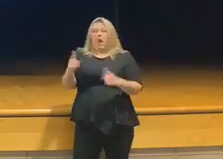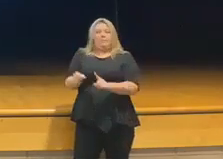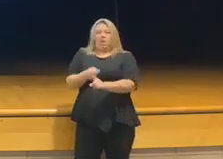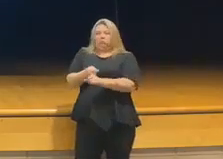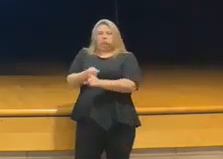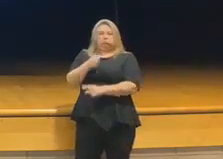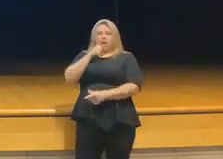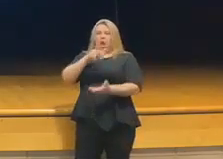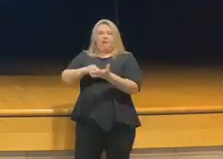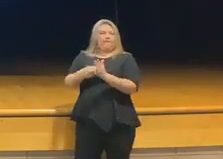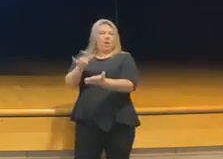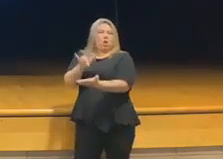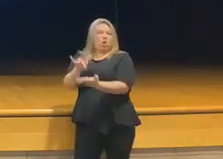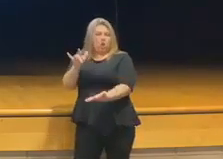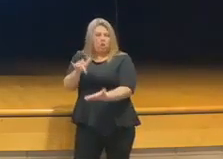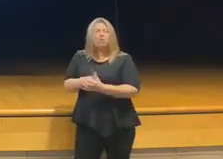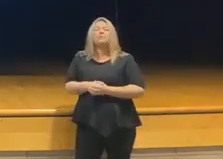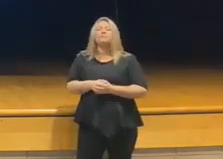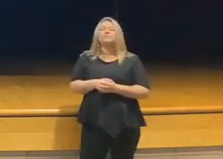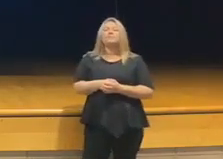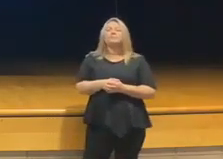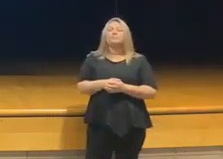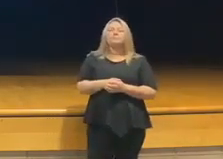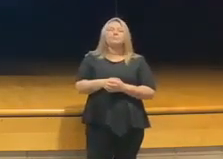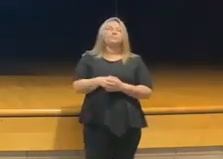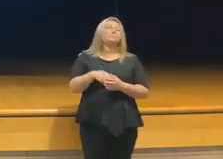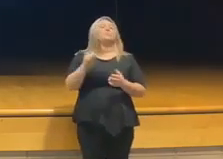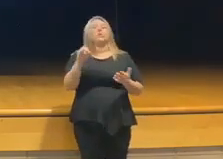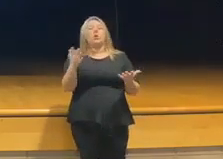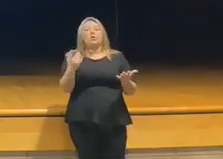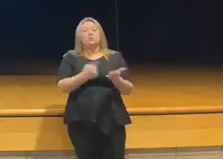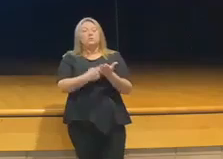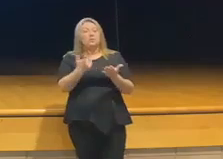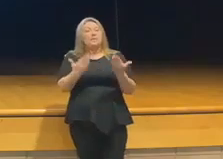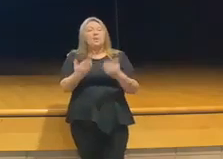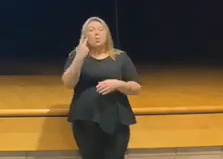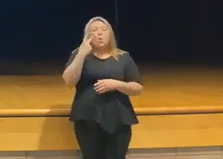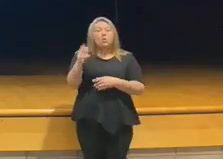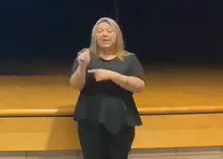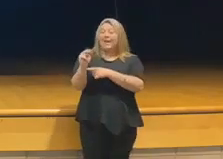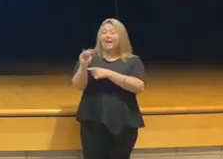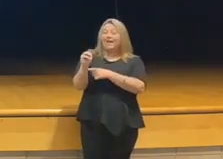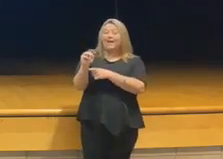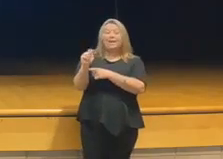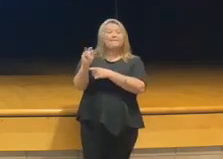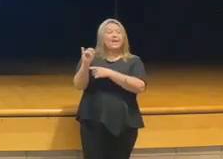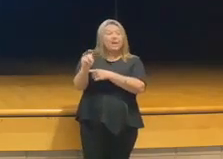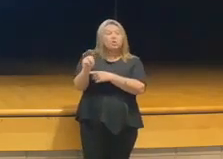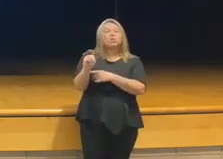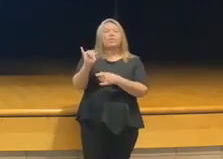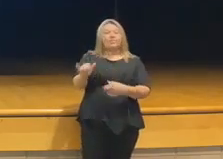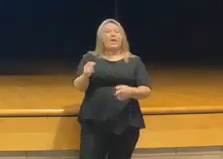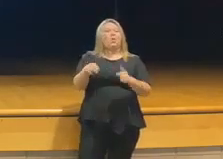encountered porn maybe when they were watching Japanimation or watching something animated online.